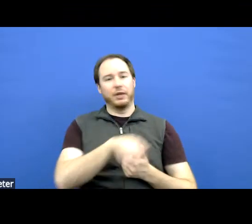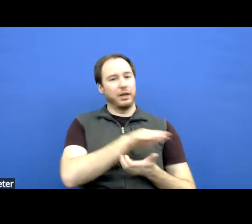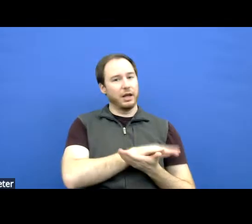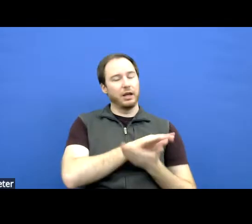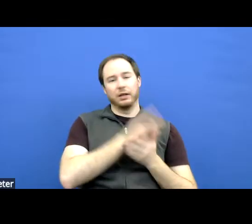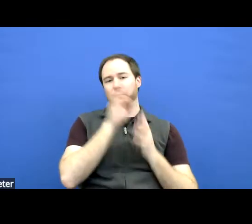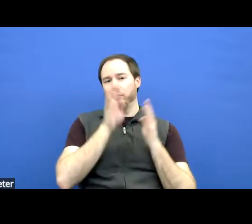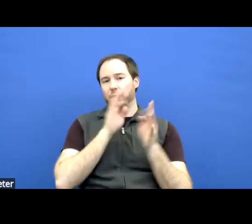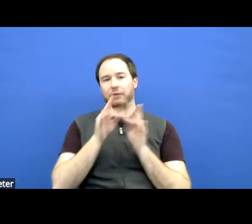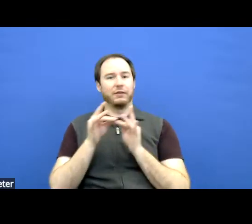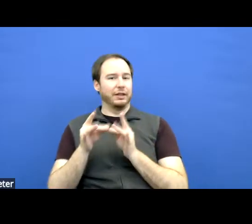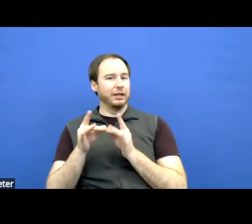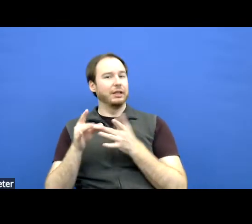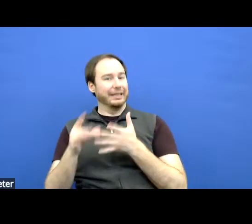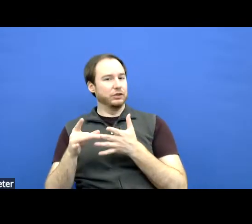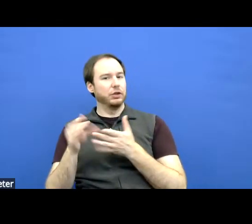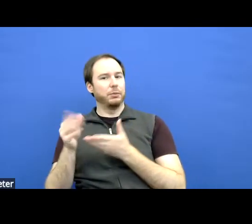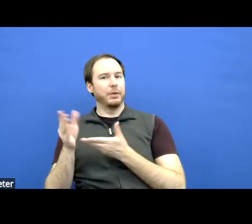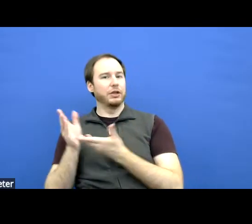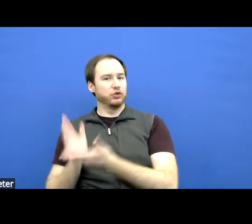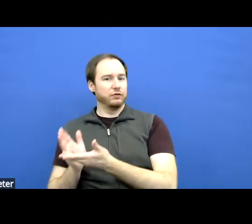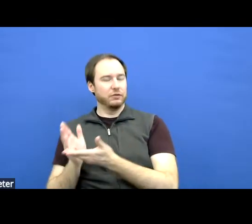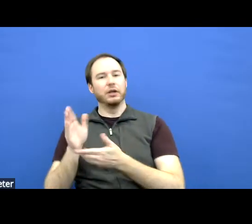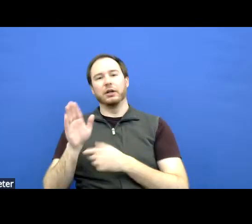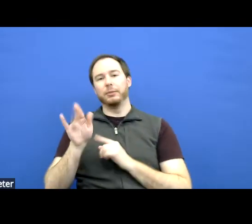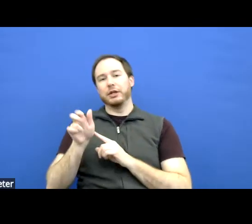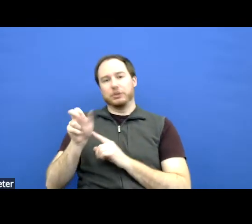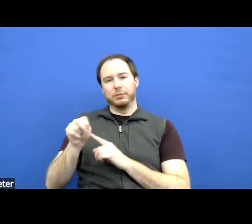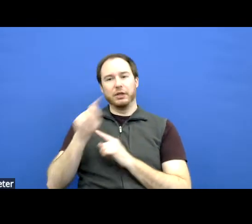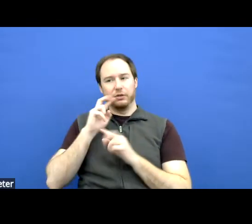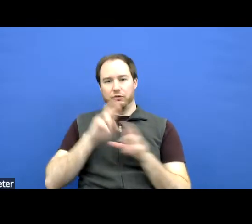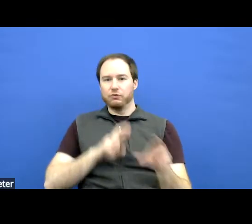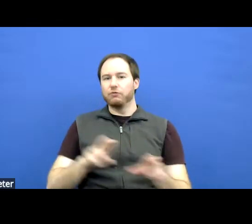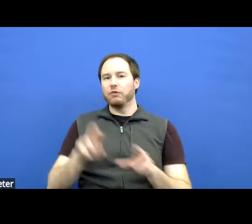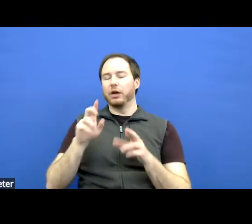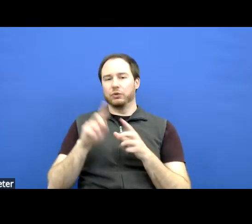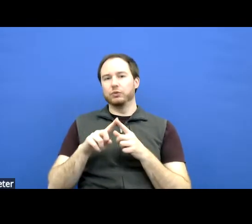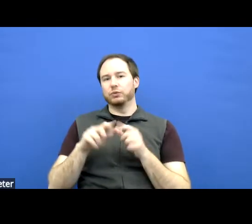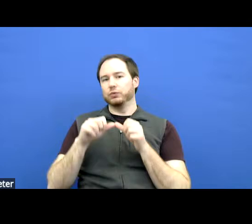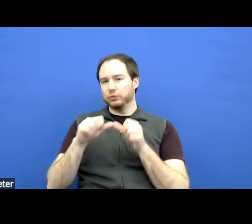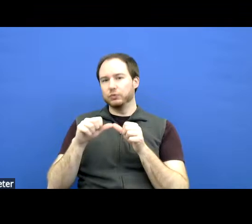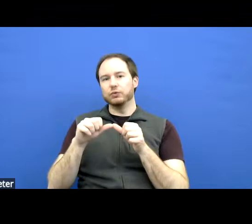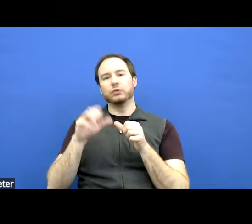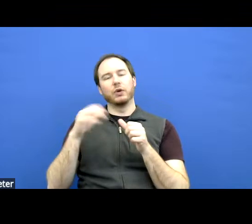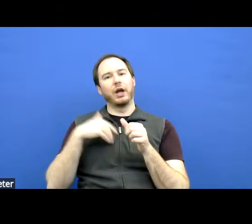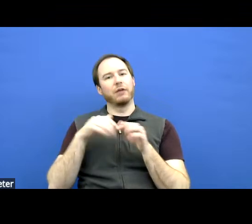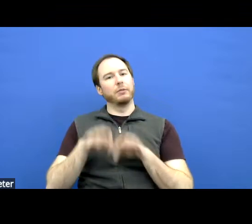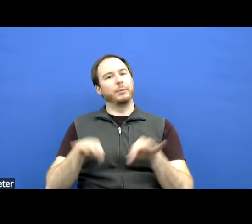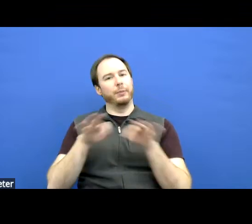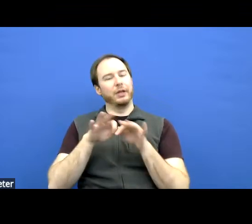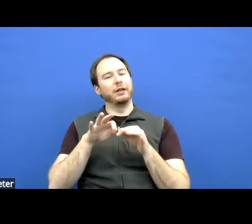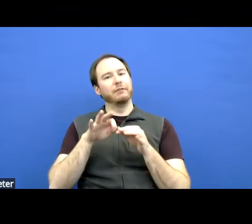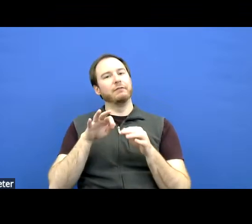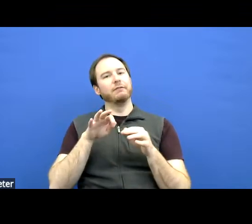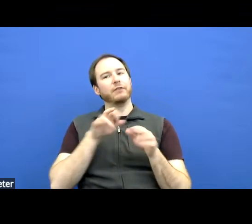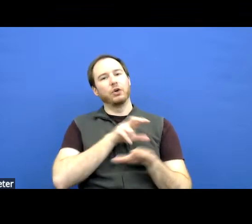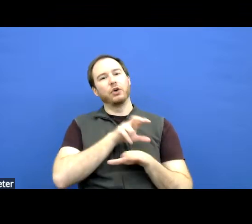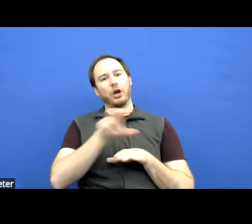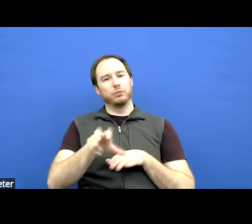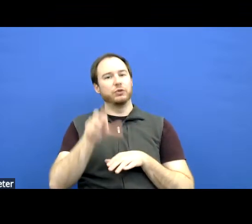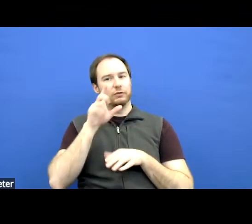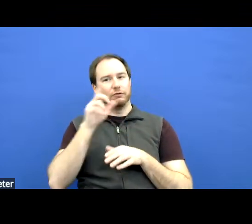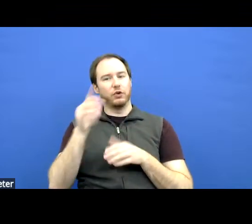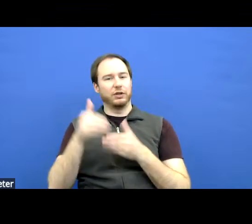creativity, leadership, and service, Benjamin is well prepared to continue making meaningful contributions in the next chapter of his